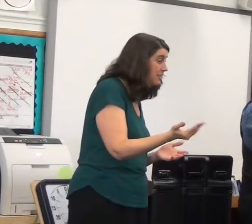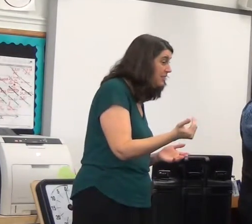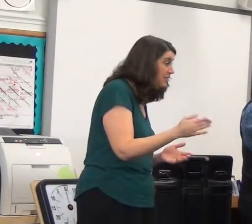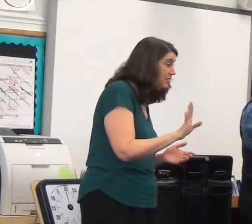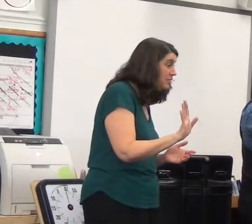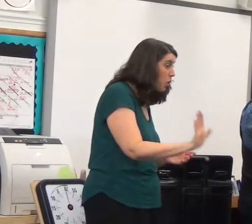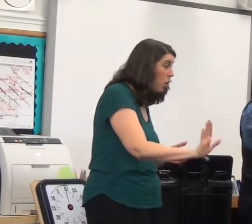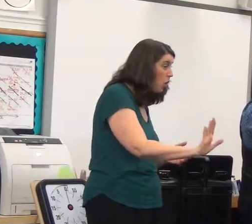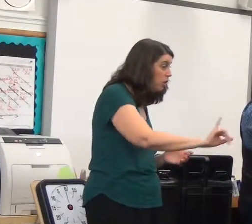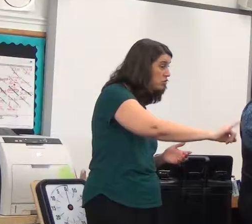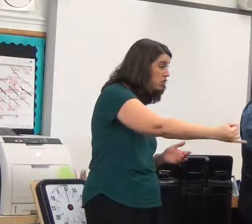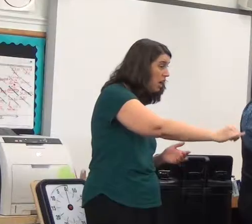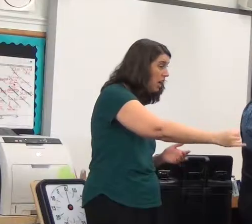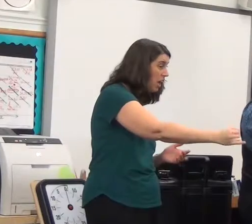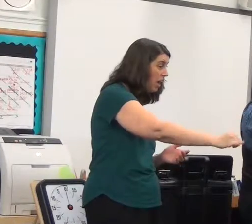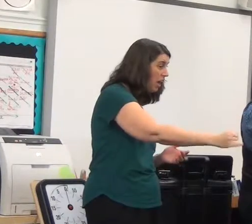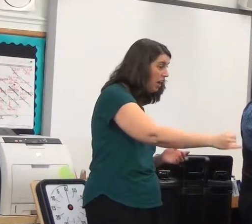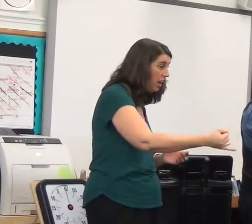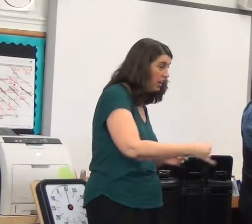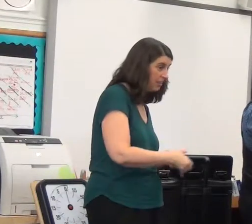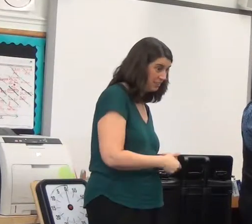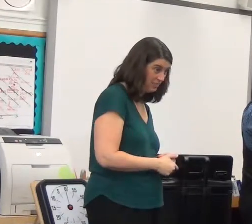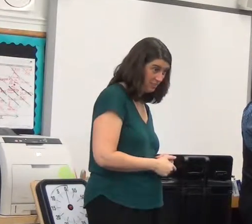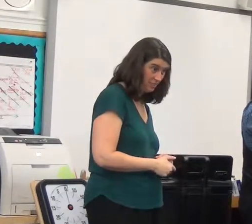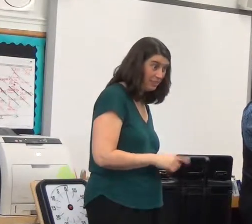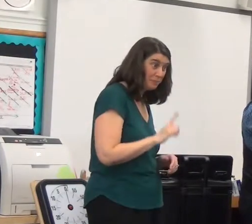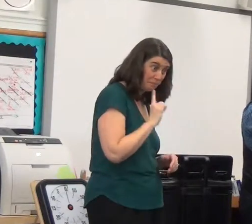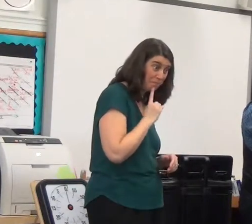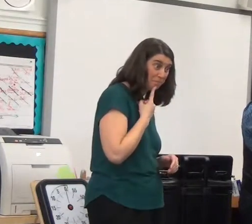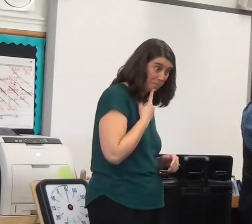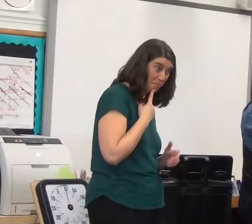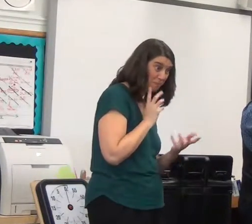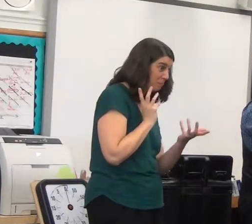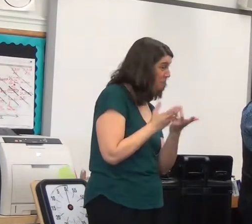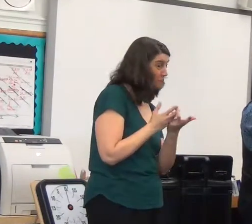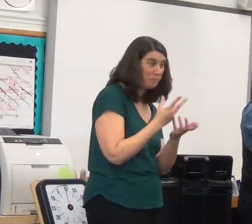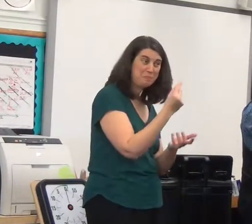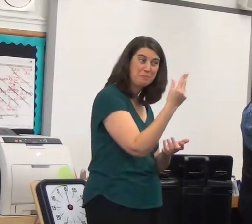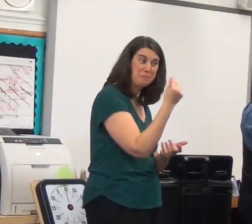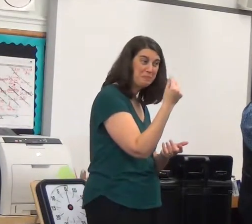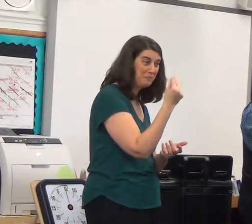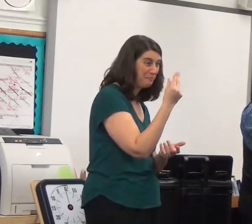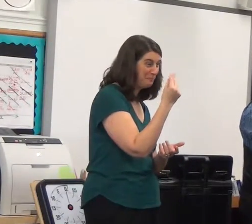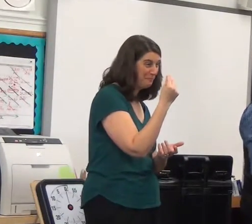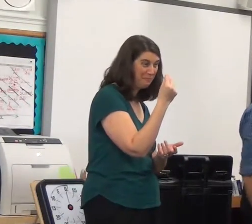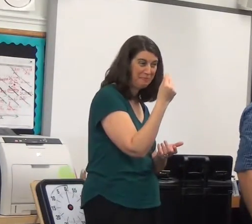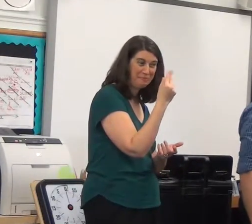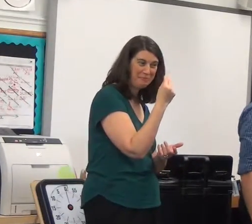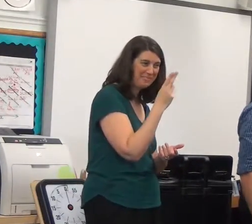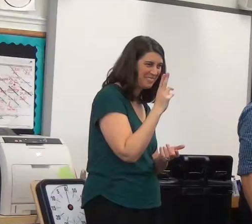card. The Jack of Spades. That's your card, right? No, that's not my card.